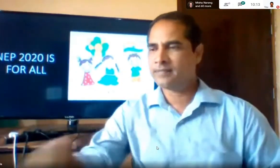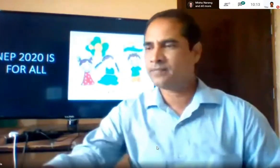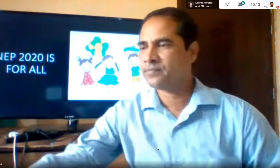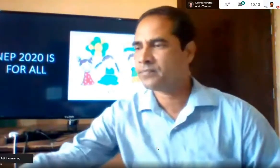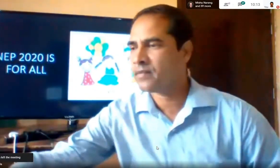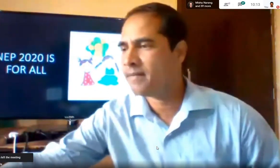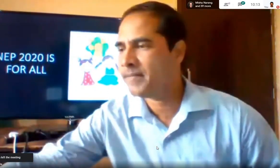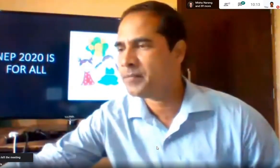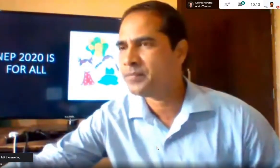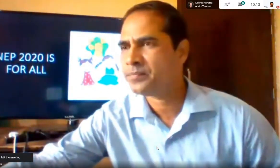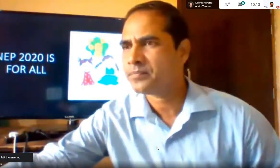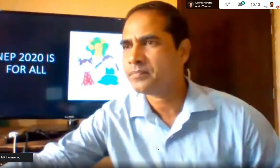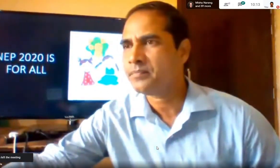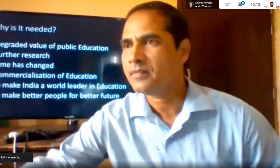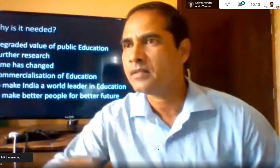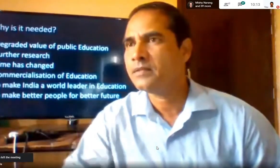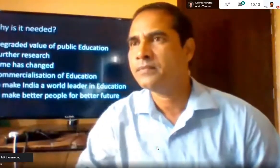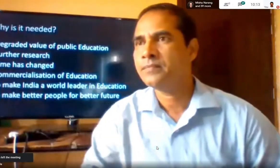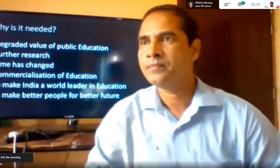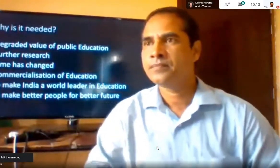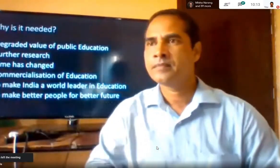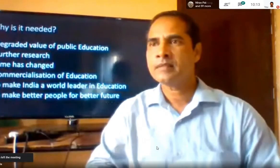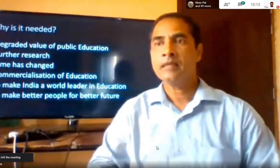really beneficial for everyone.